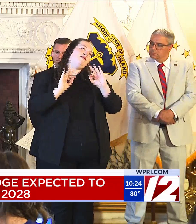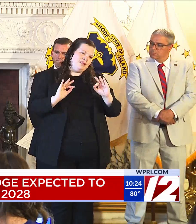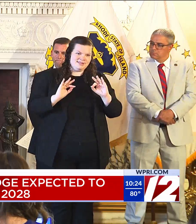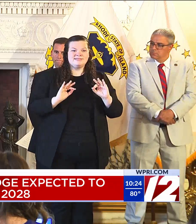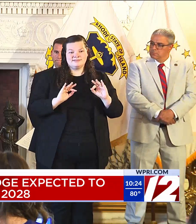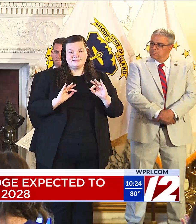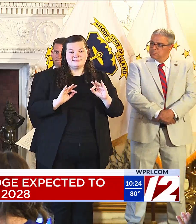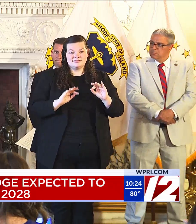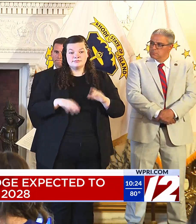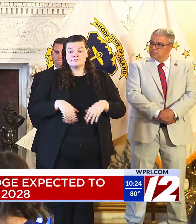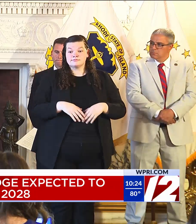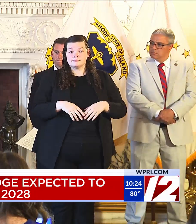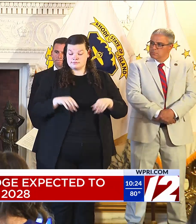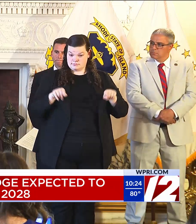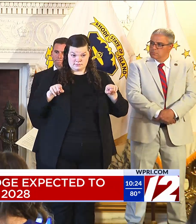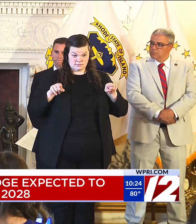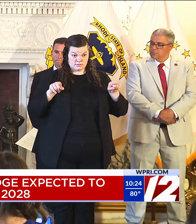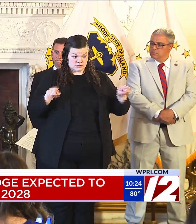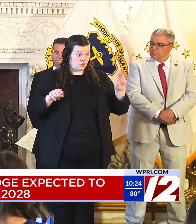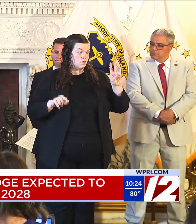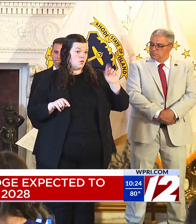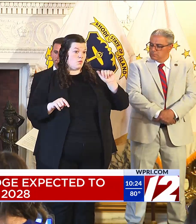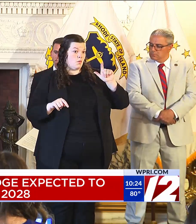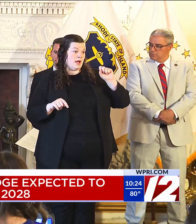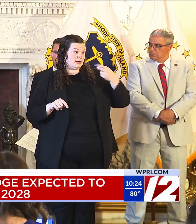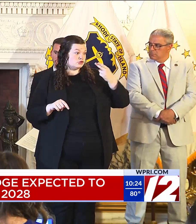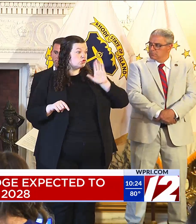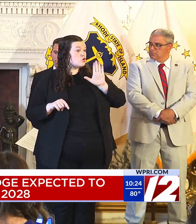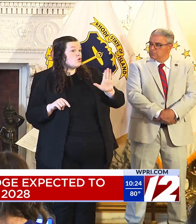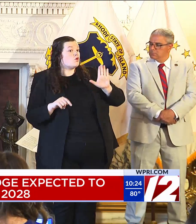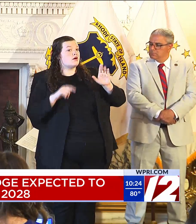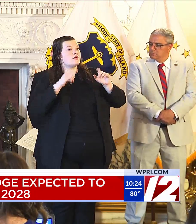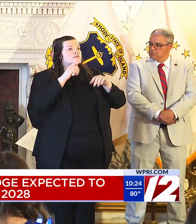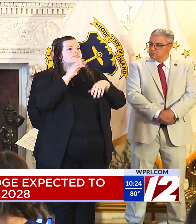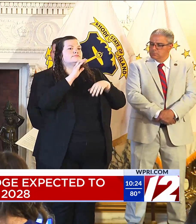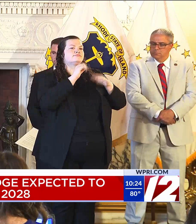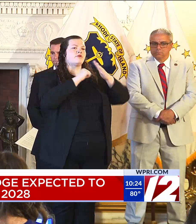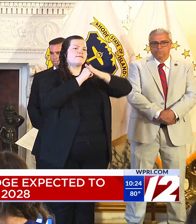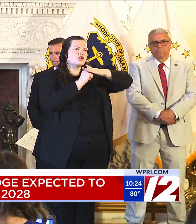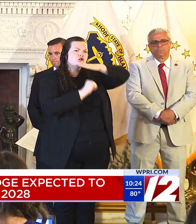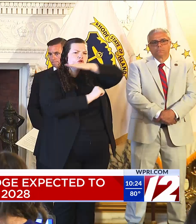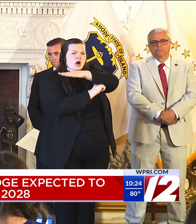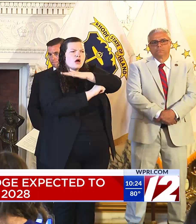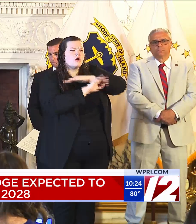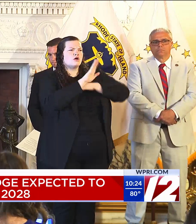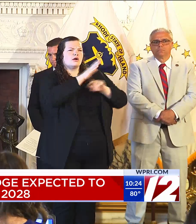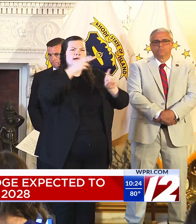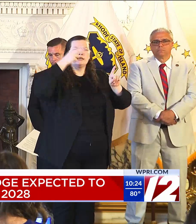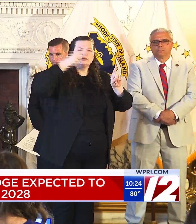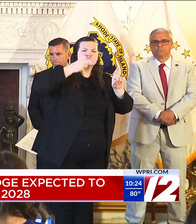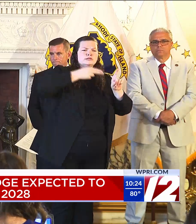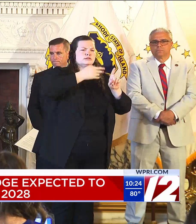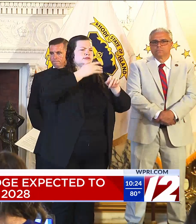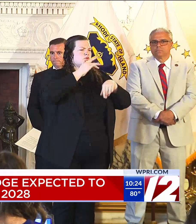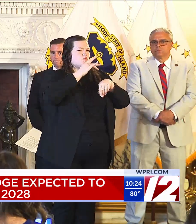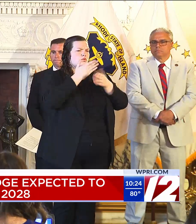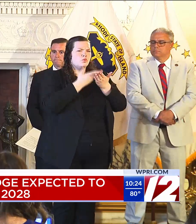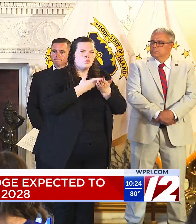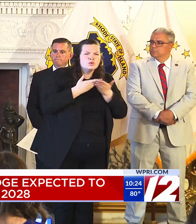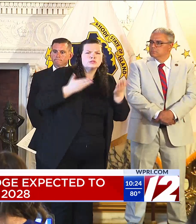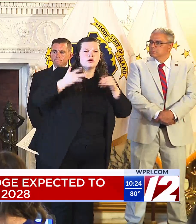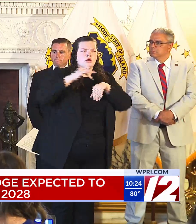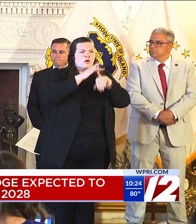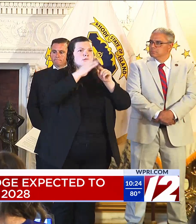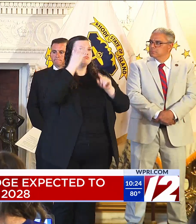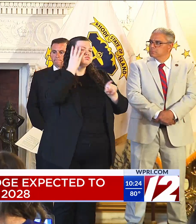with their resources and history, we have an extremely high level of confidence that the new bridge